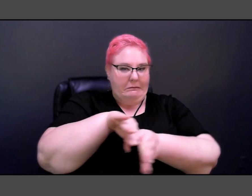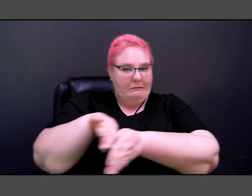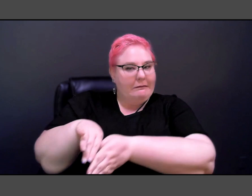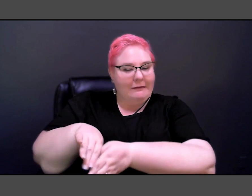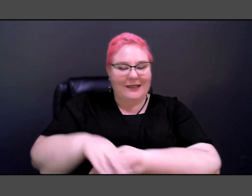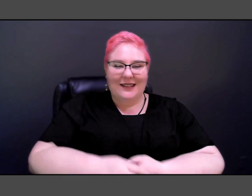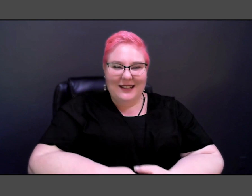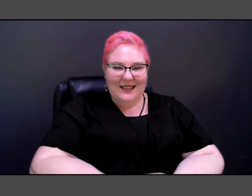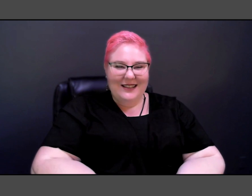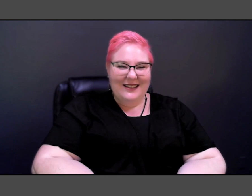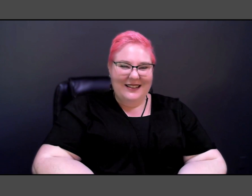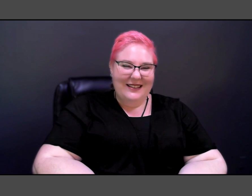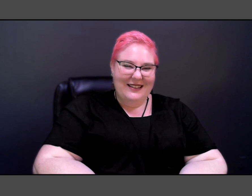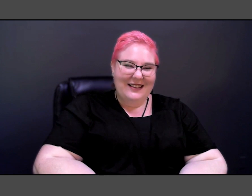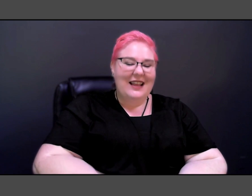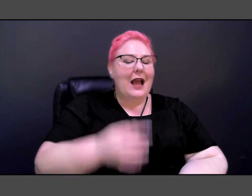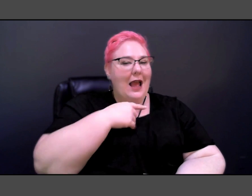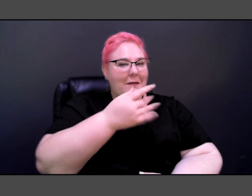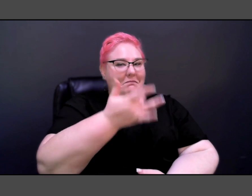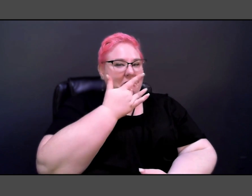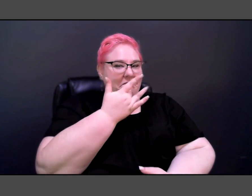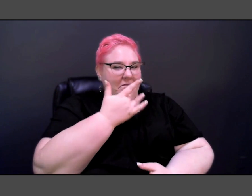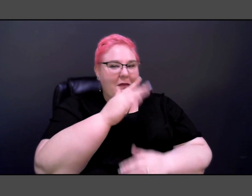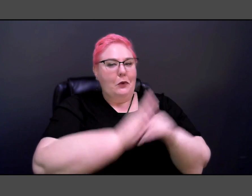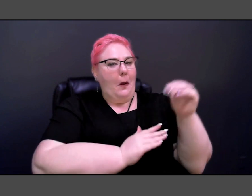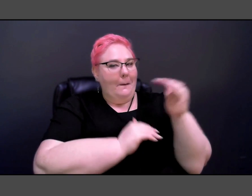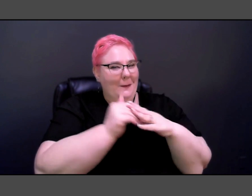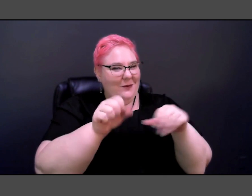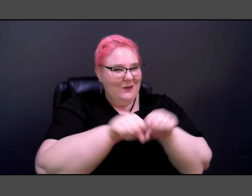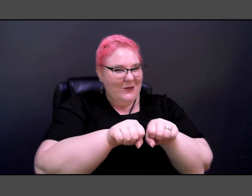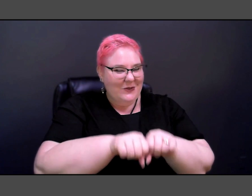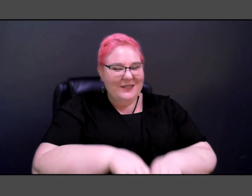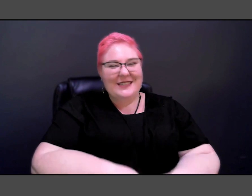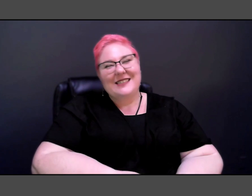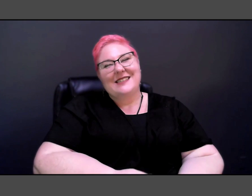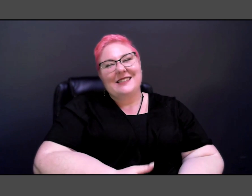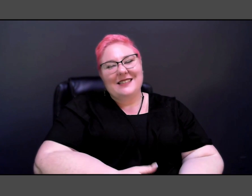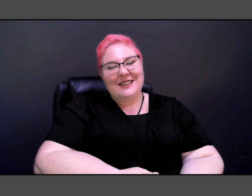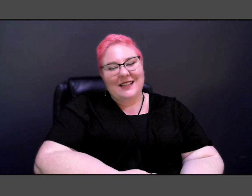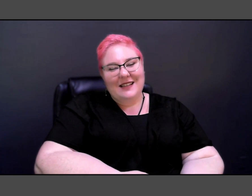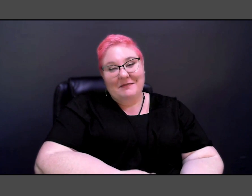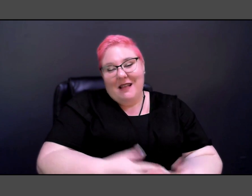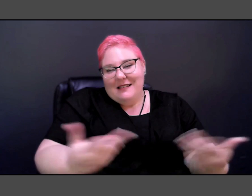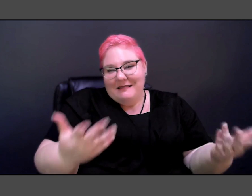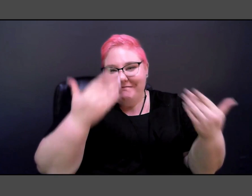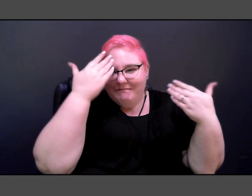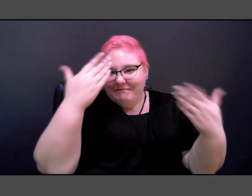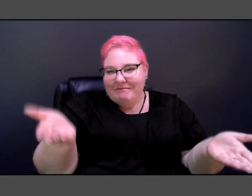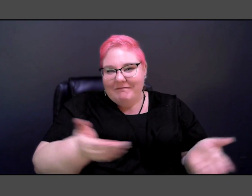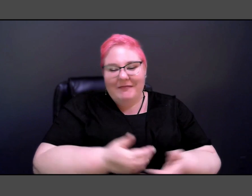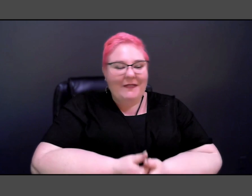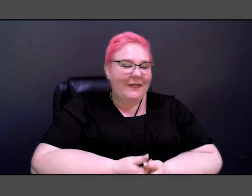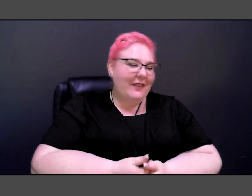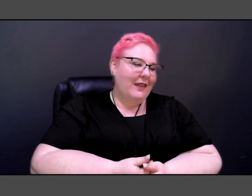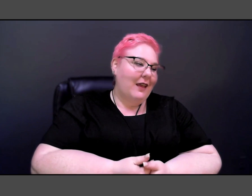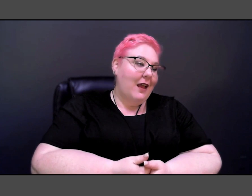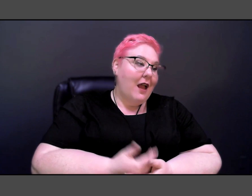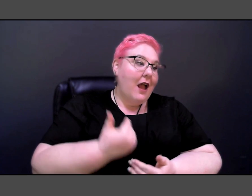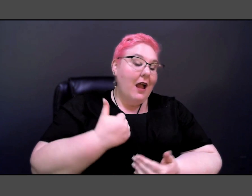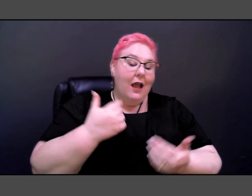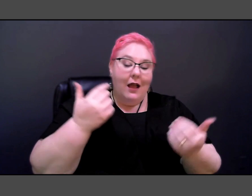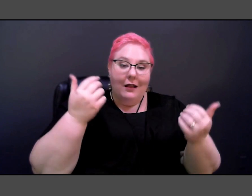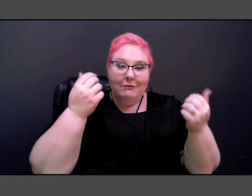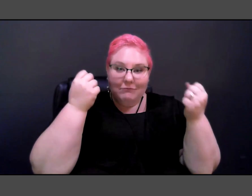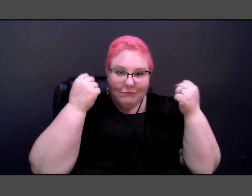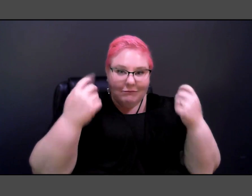for comfortable shoes. But I mean, I don't know. I've had so